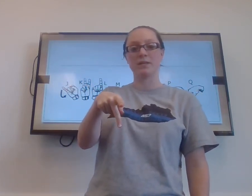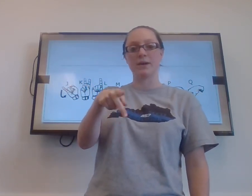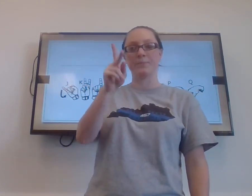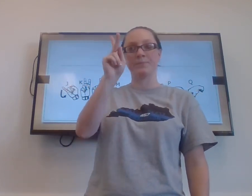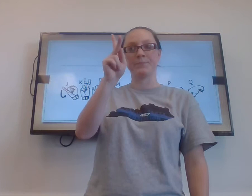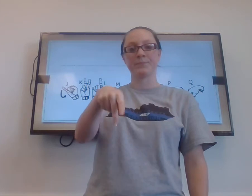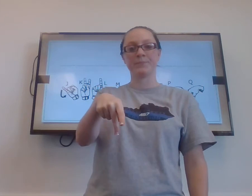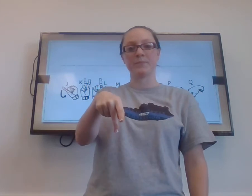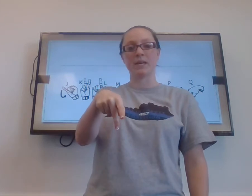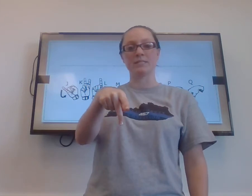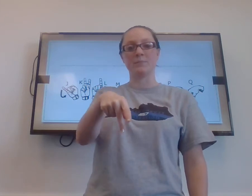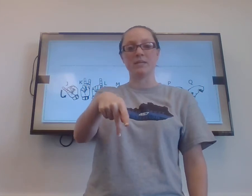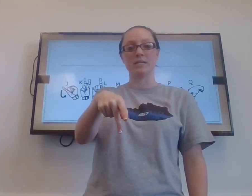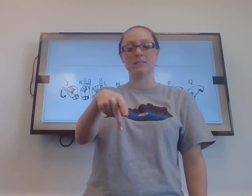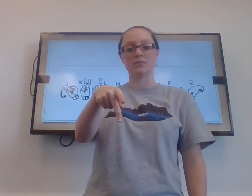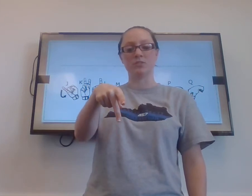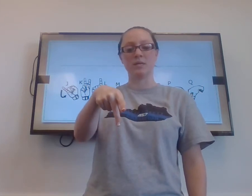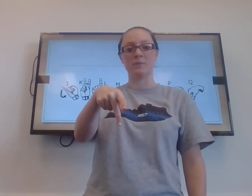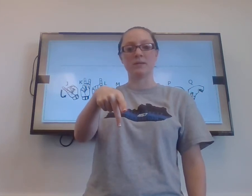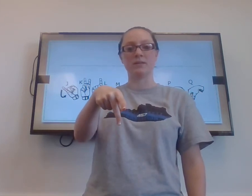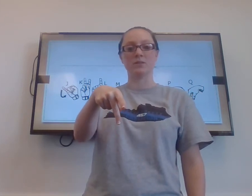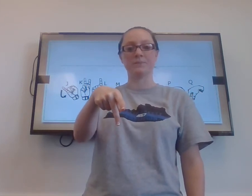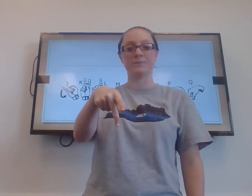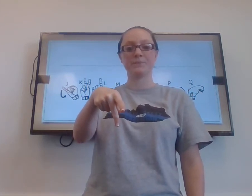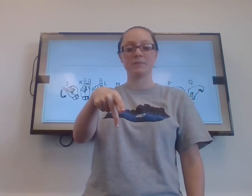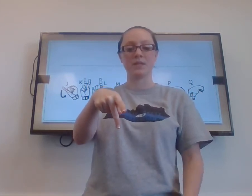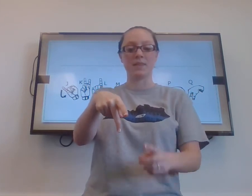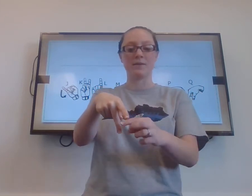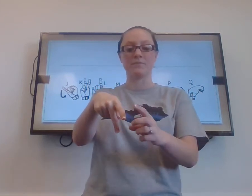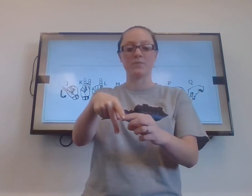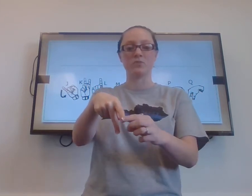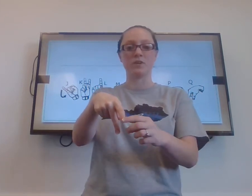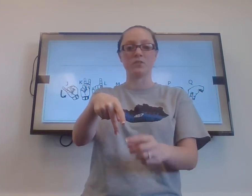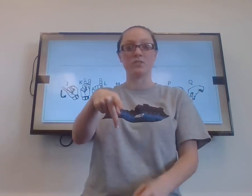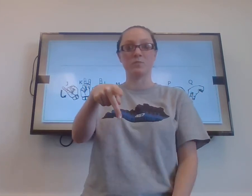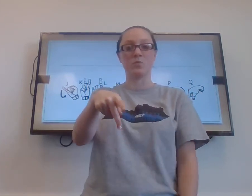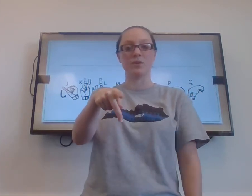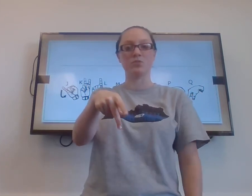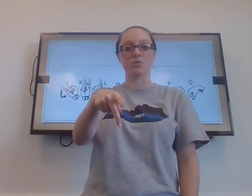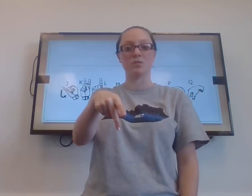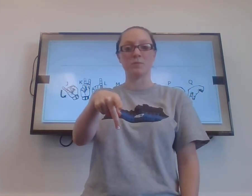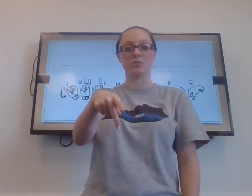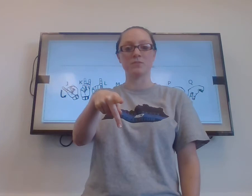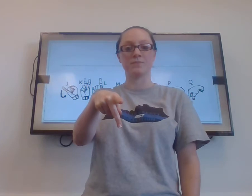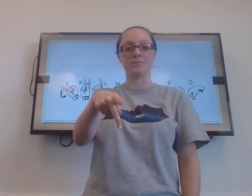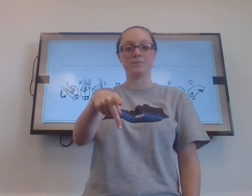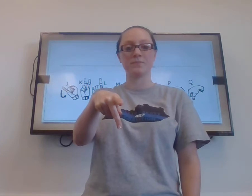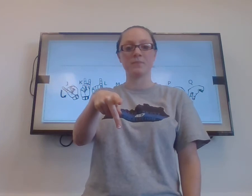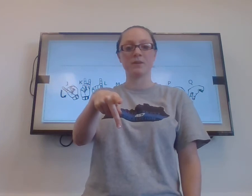down. That is a P. Just keep it down here. And that first finger is still pointed towards the person.